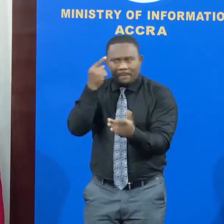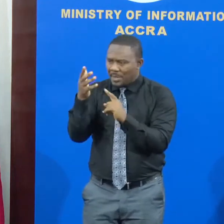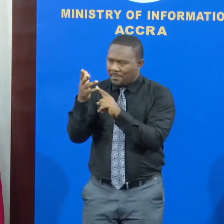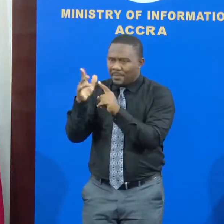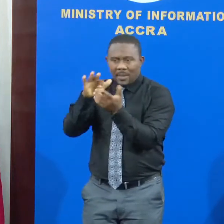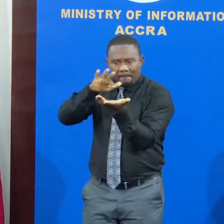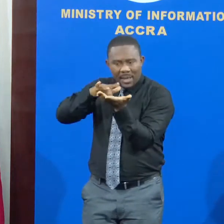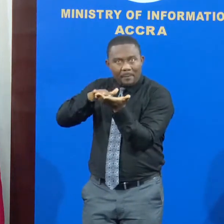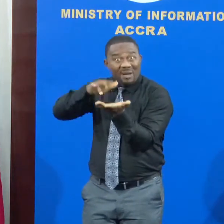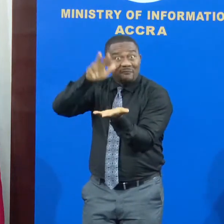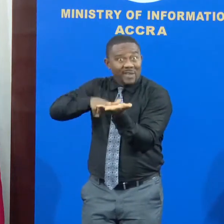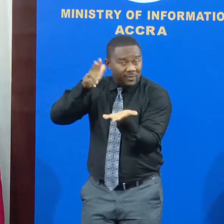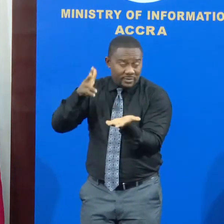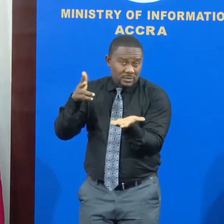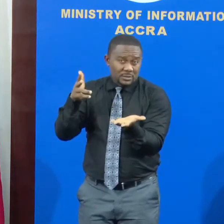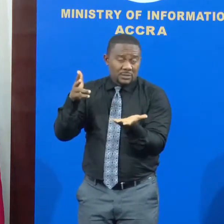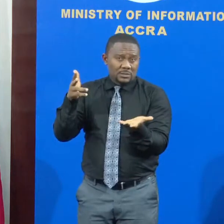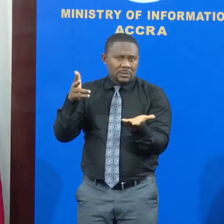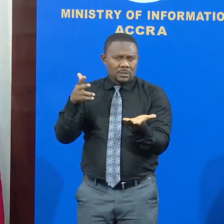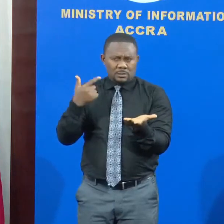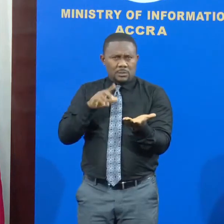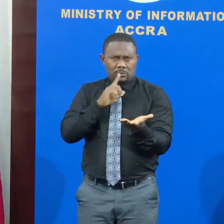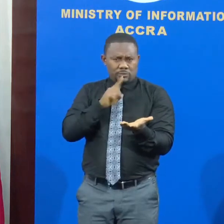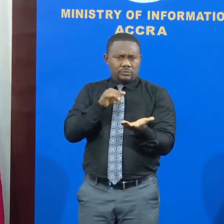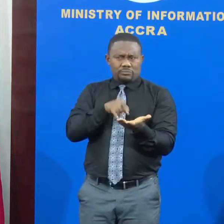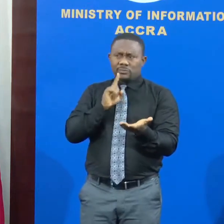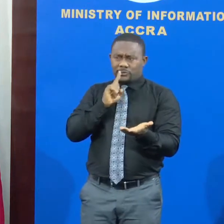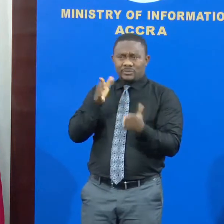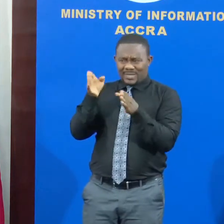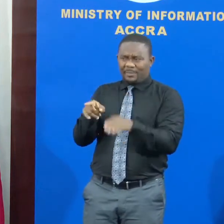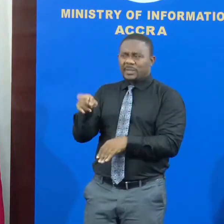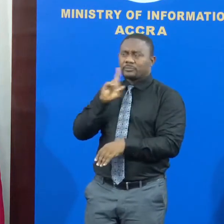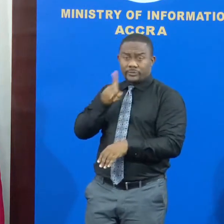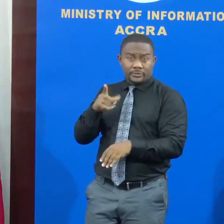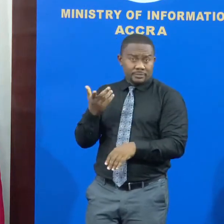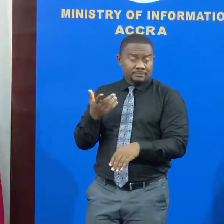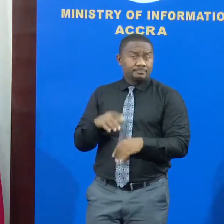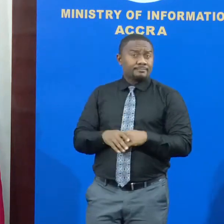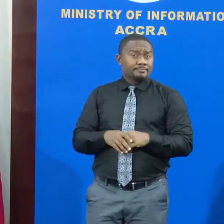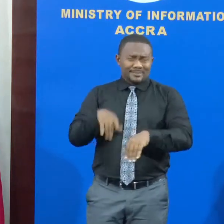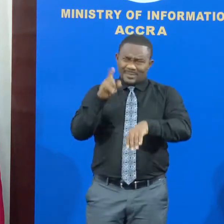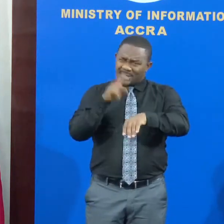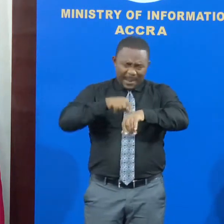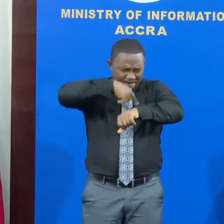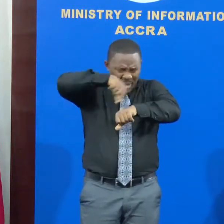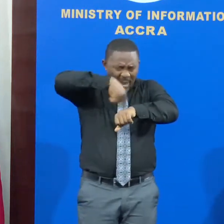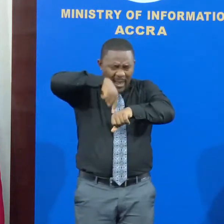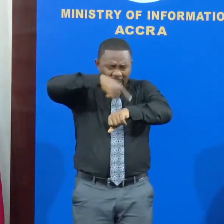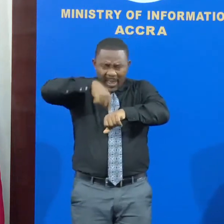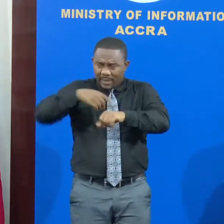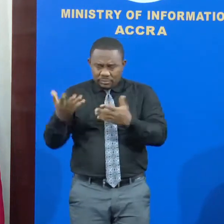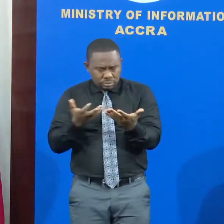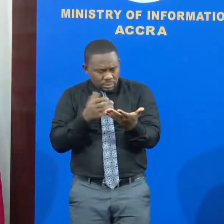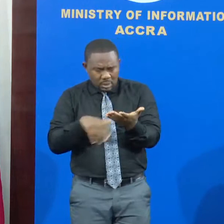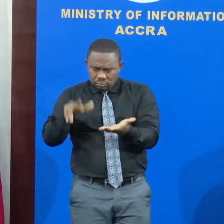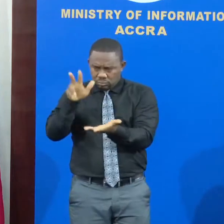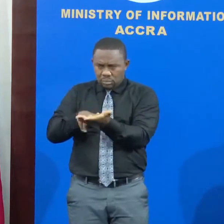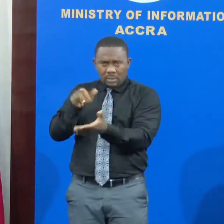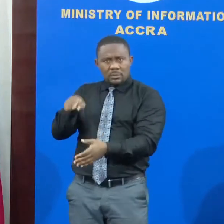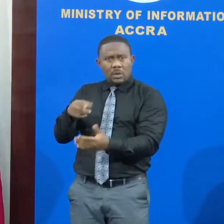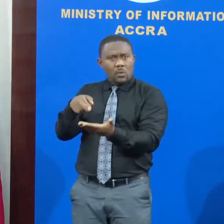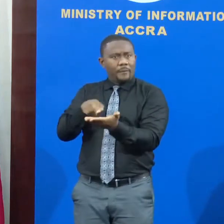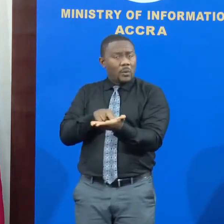biometric verification for the confirmation of identity, evidence of time-stamped verification